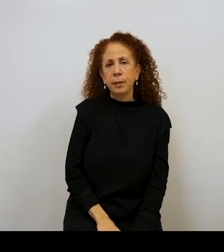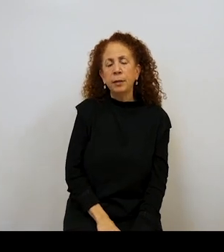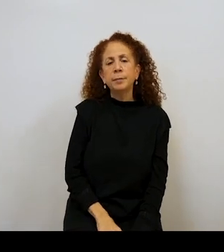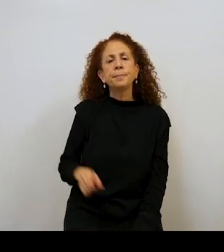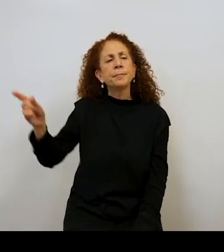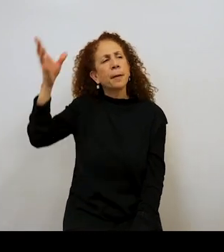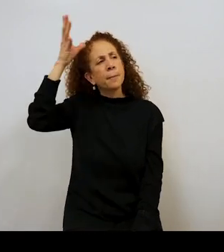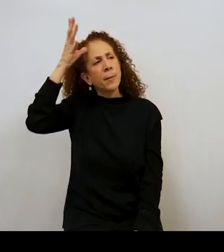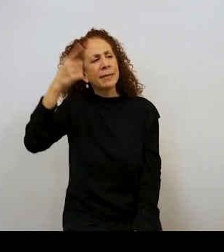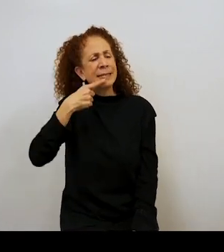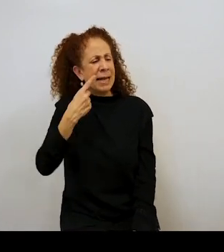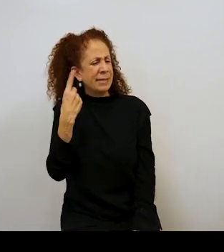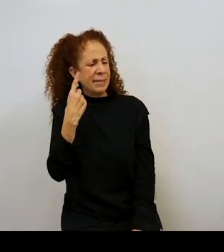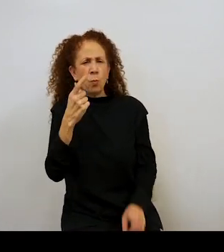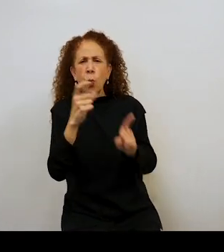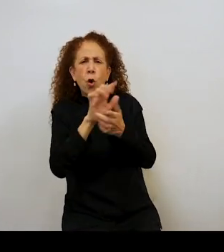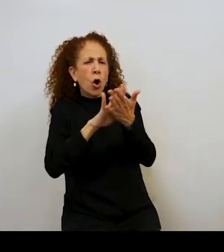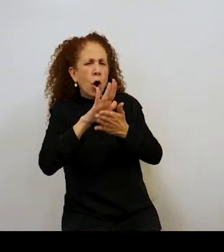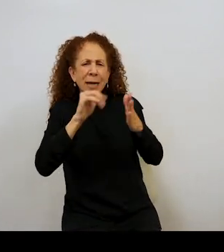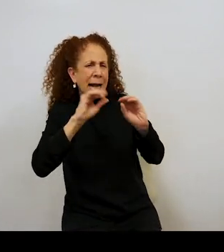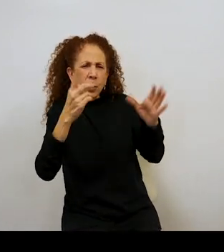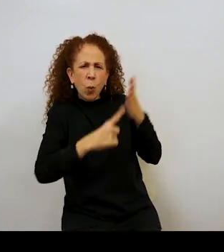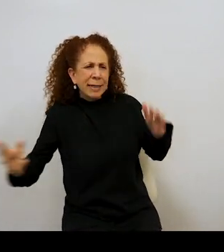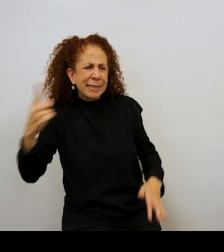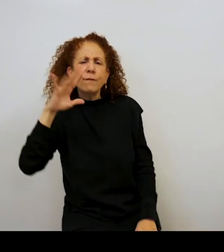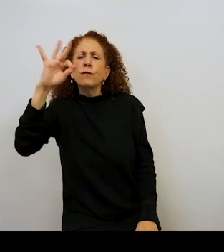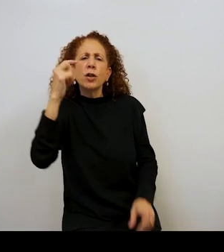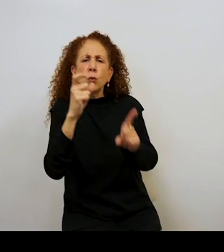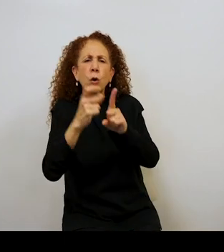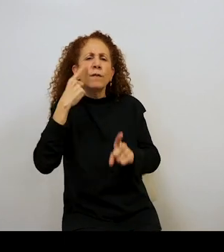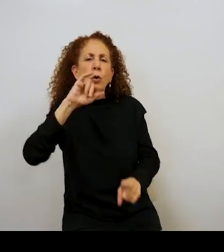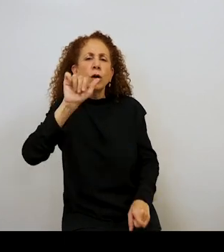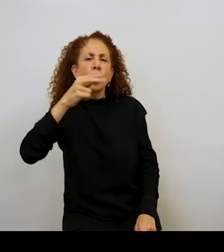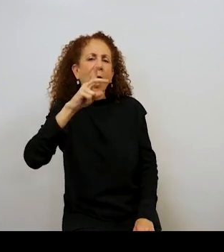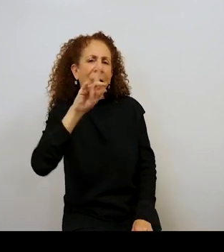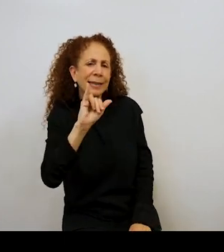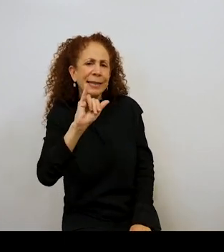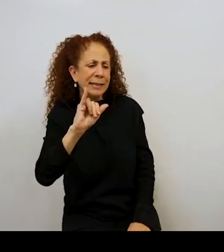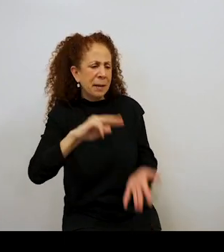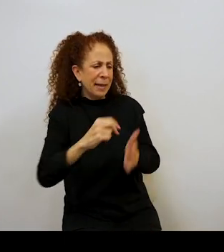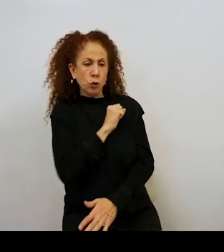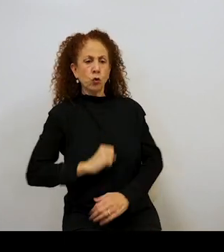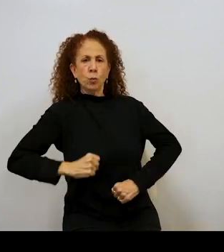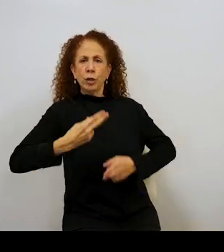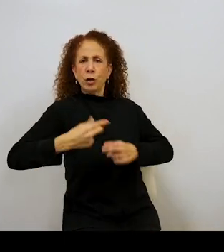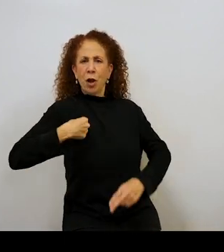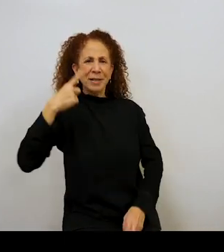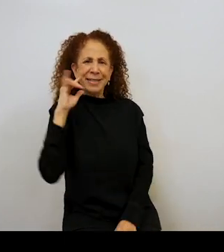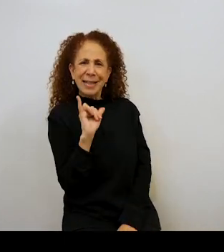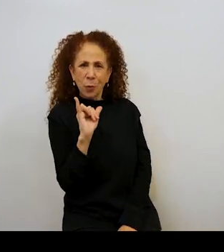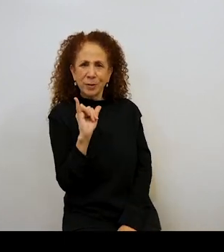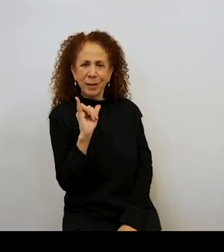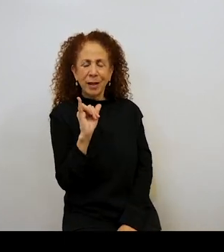said something that sounded like "num digger." "That's French for jihadi name. Superhero name is how I think of it, though